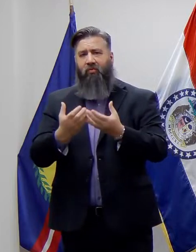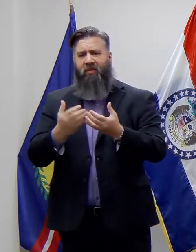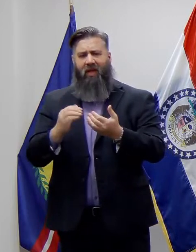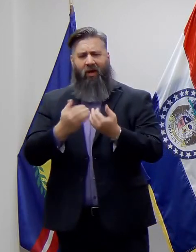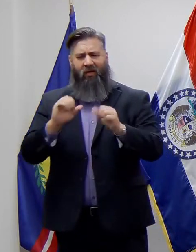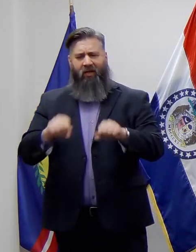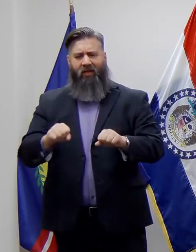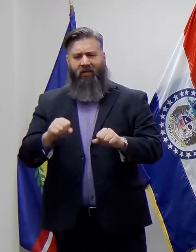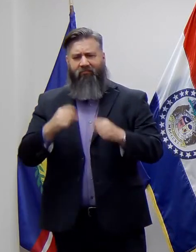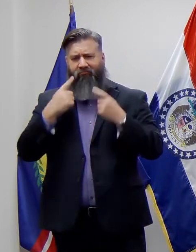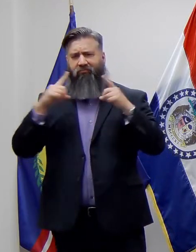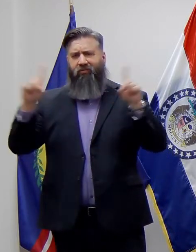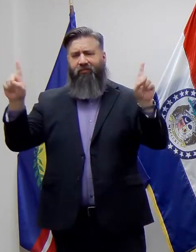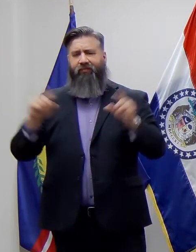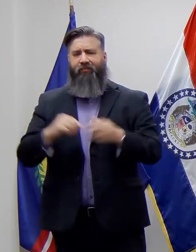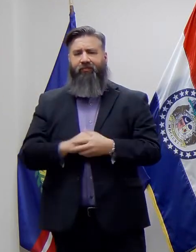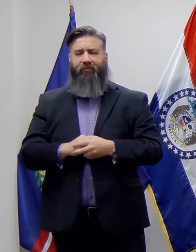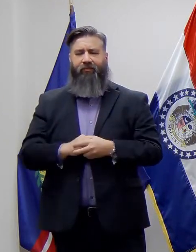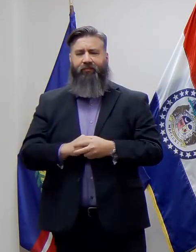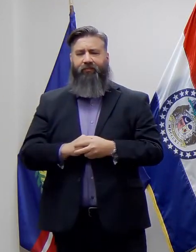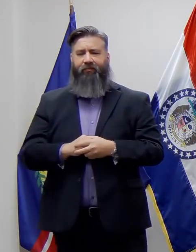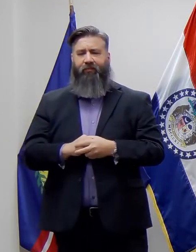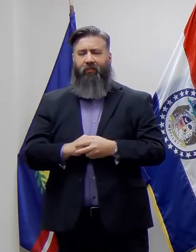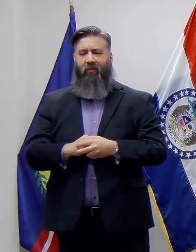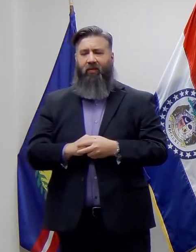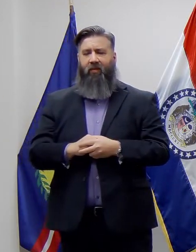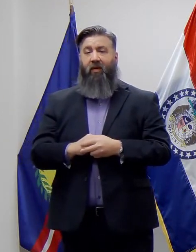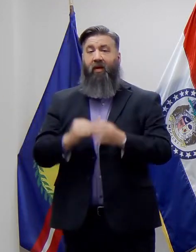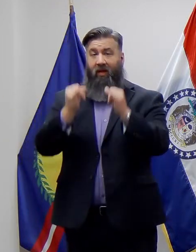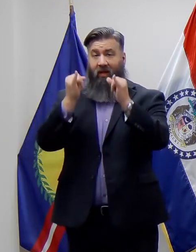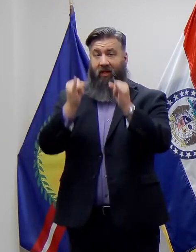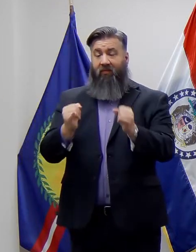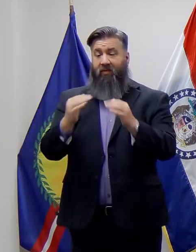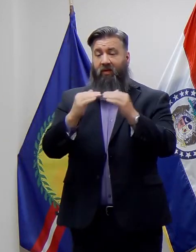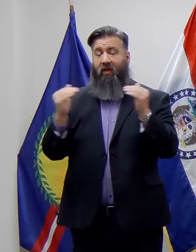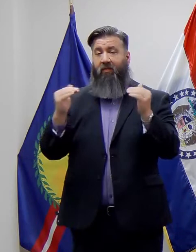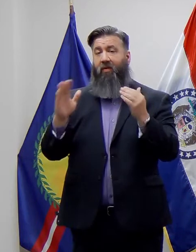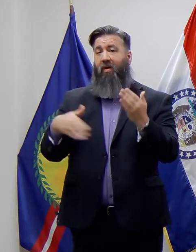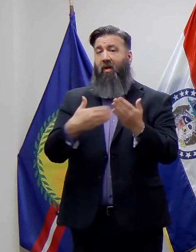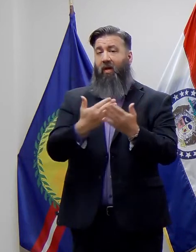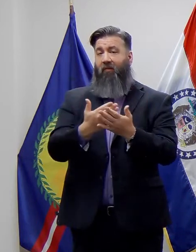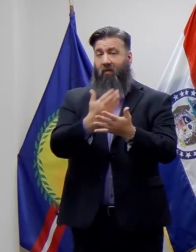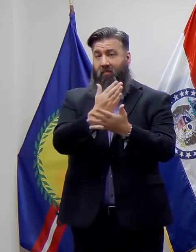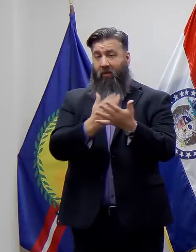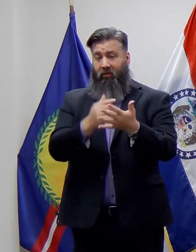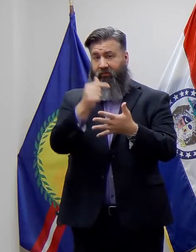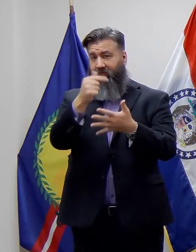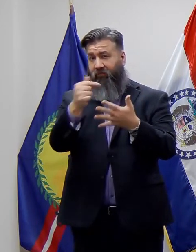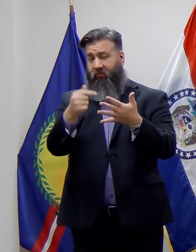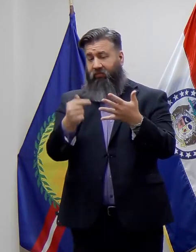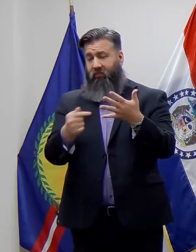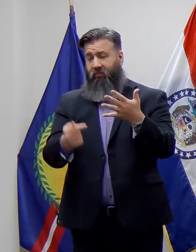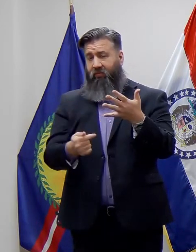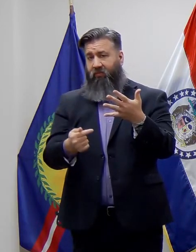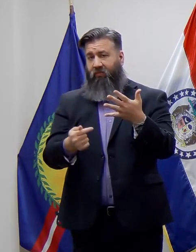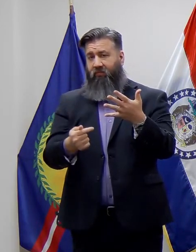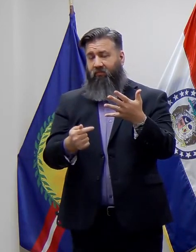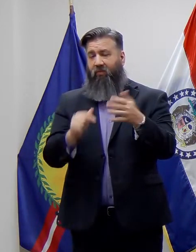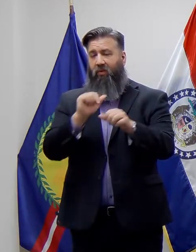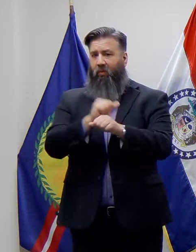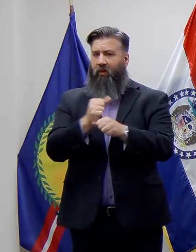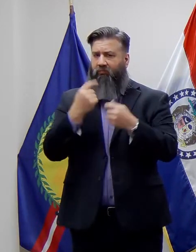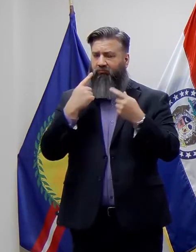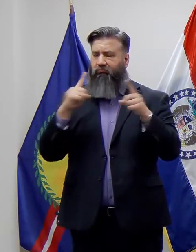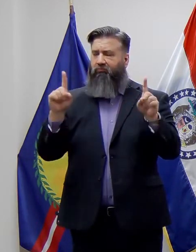good? I think at an individual level, all of our components of the criminal justice system are working